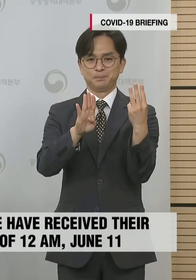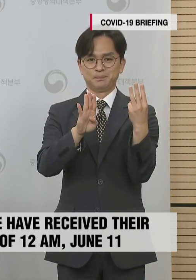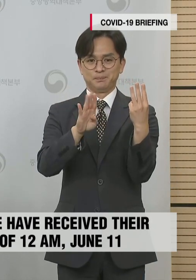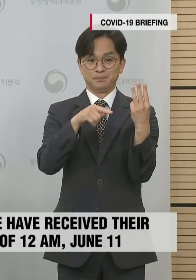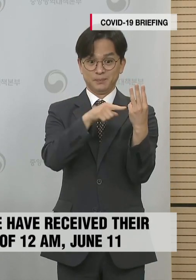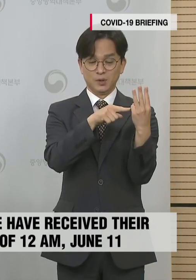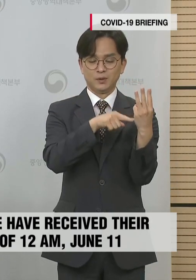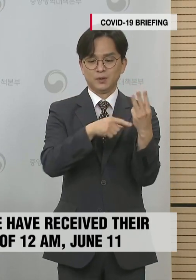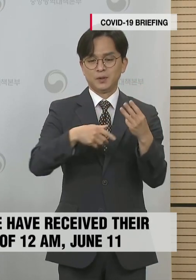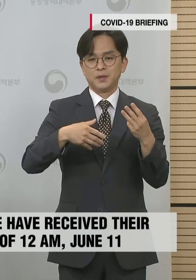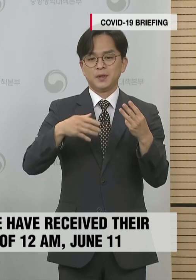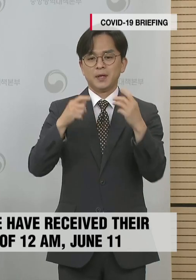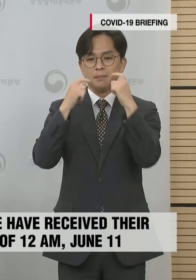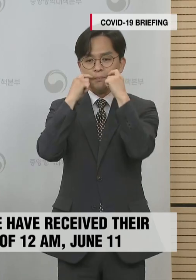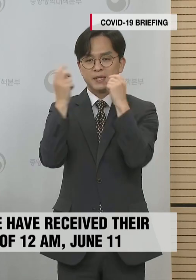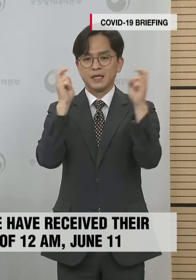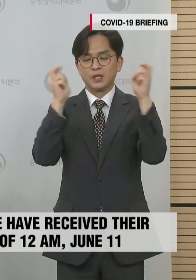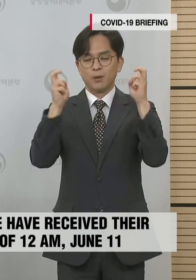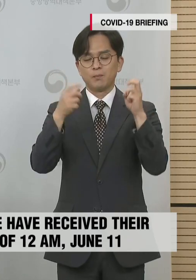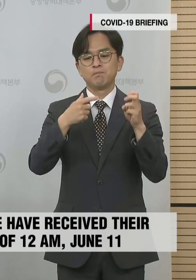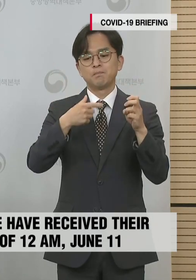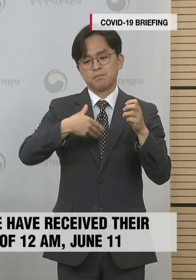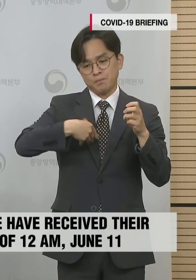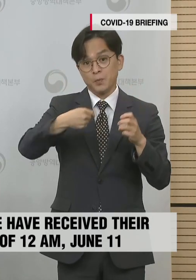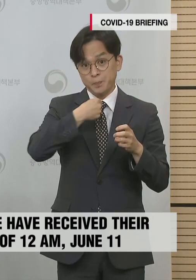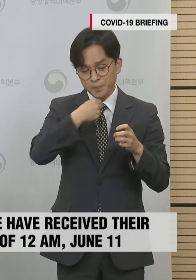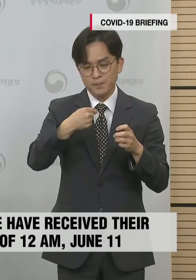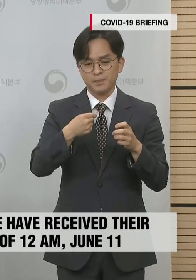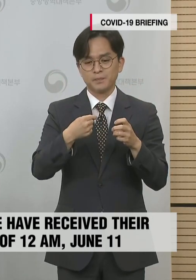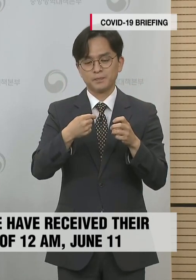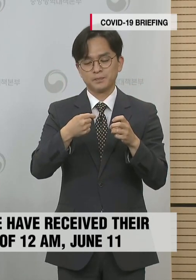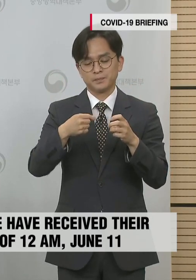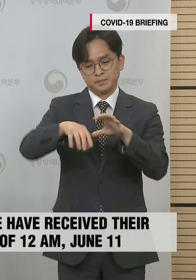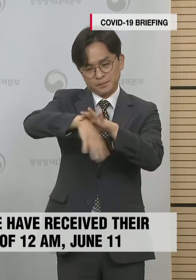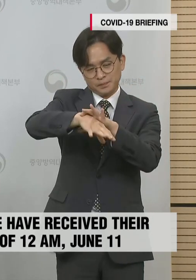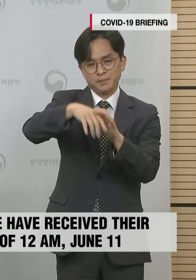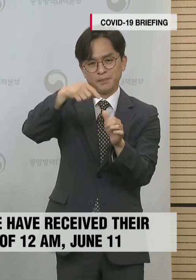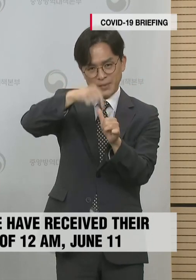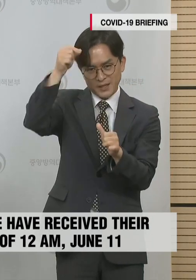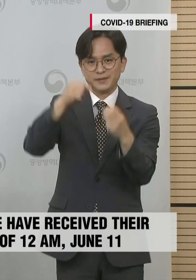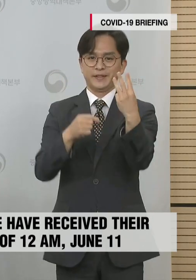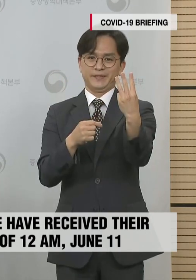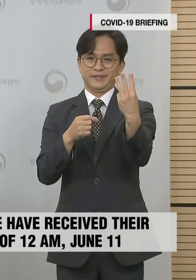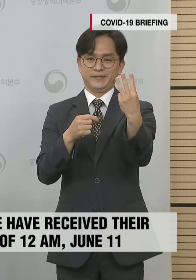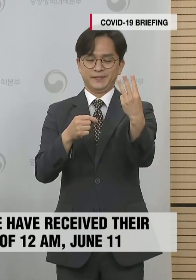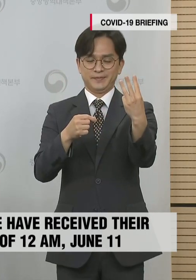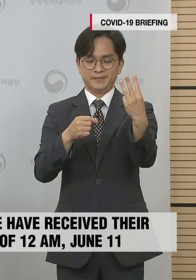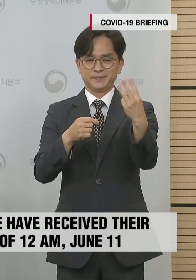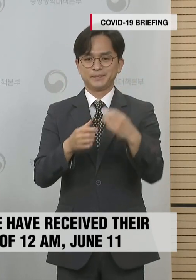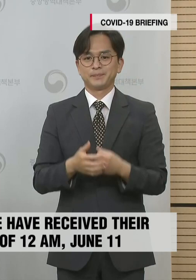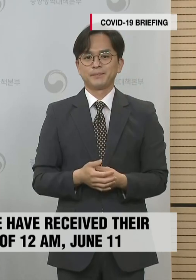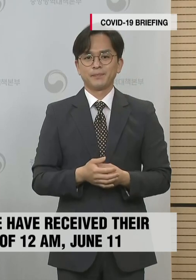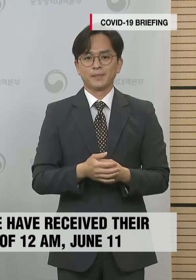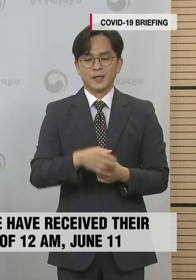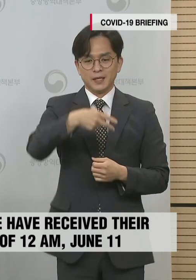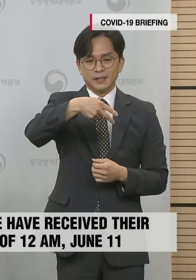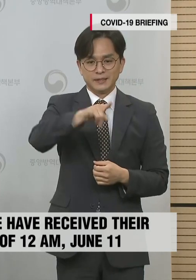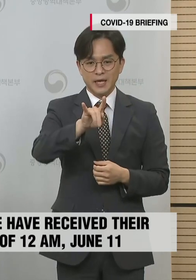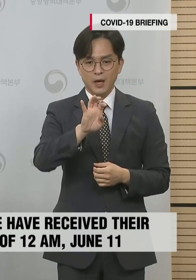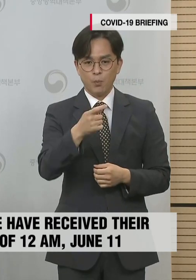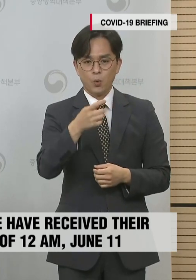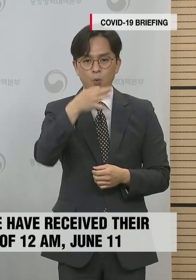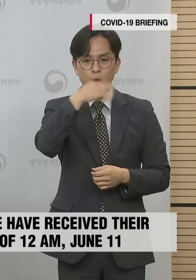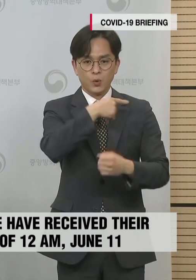more increased demand from the private and public sector to establish such data